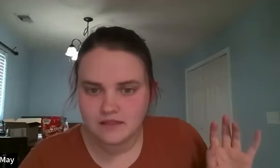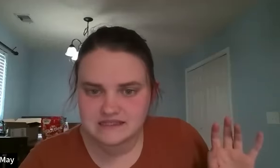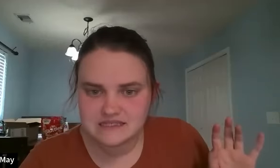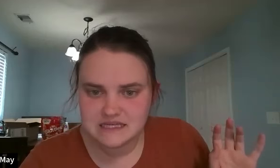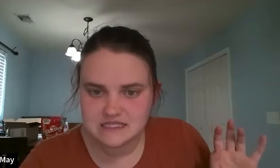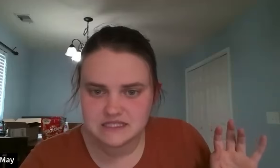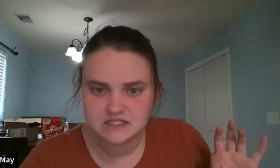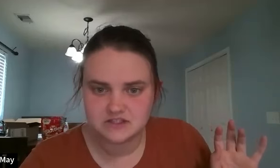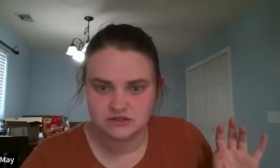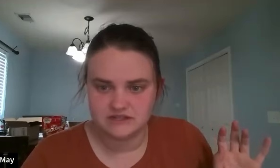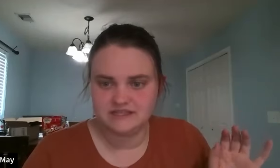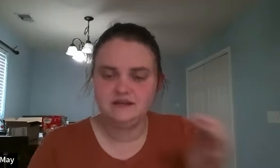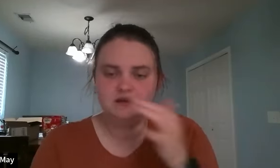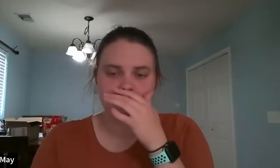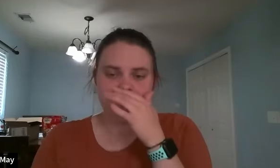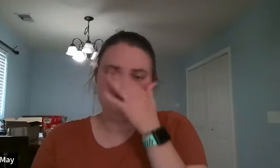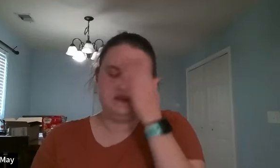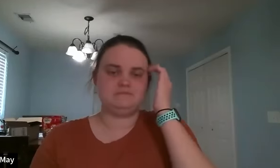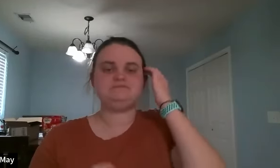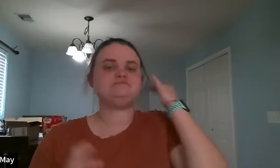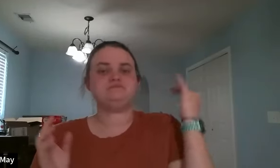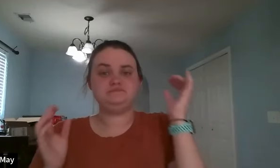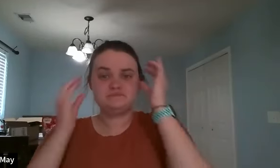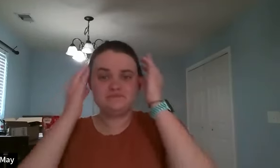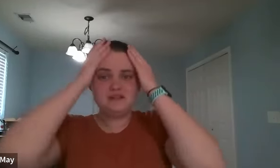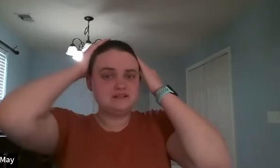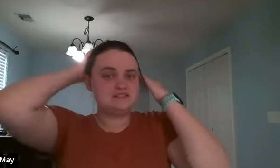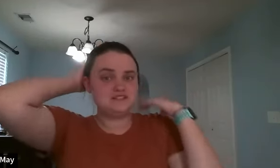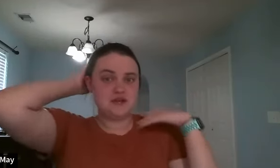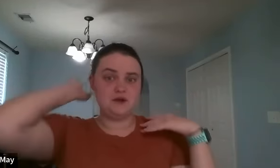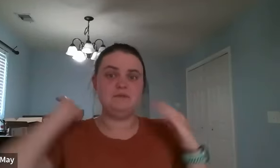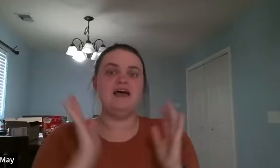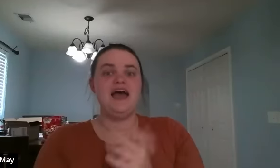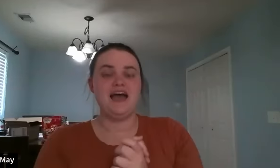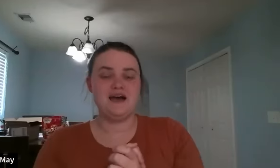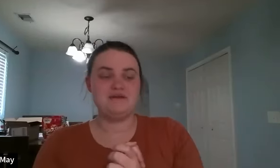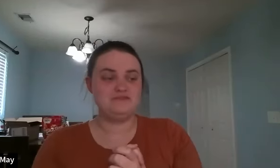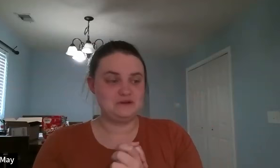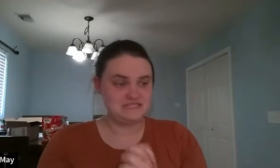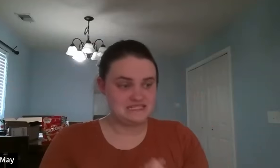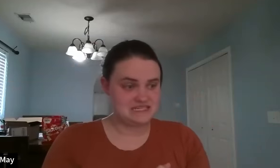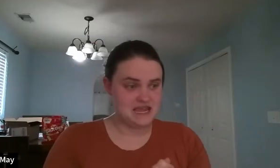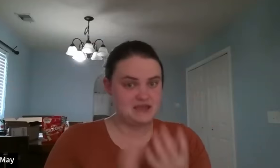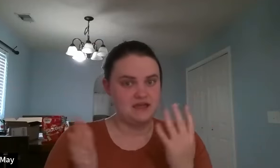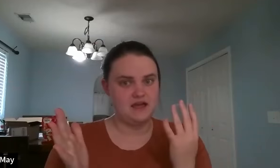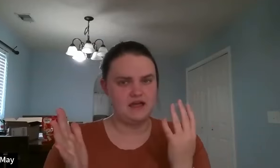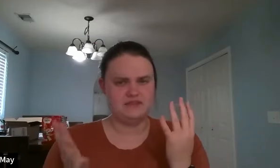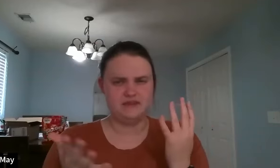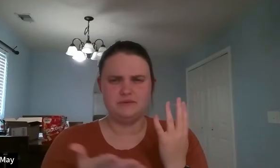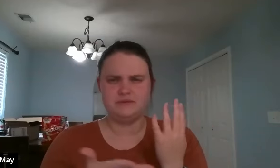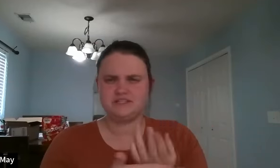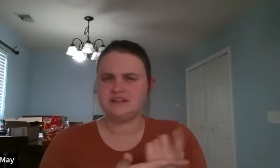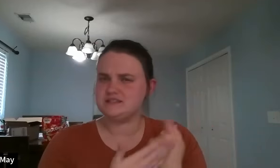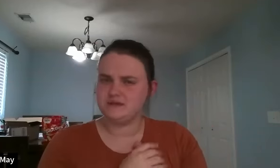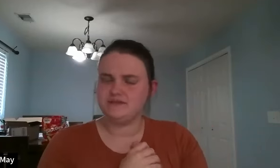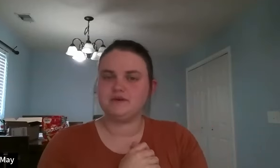Let's get started. Okay. So, for today, I think we mentioned last week that we're going